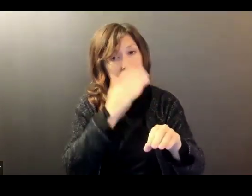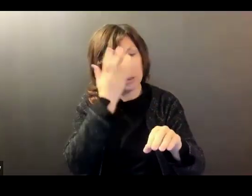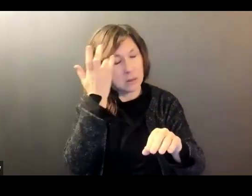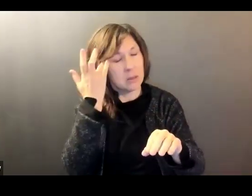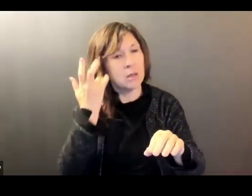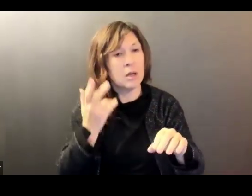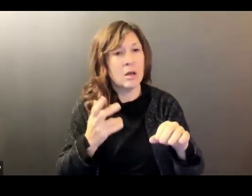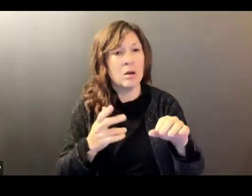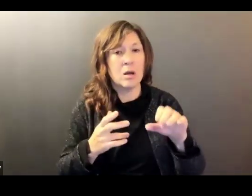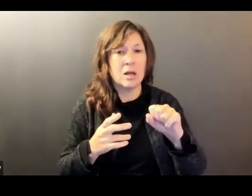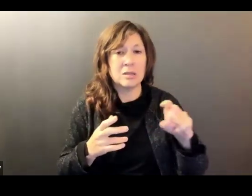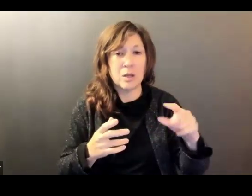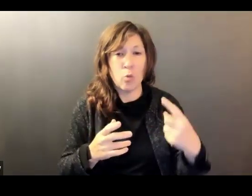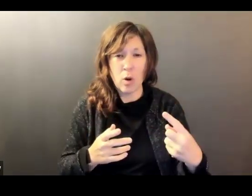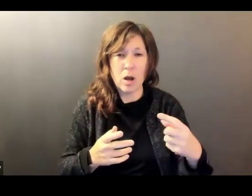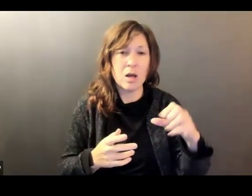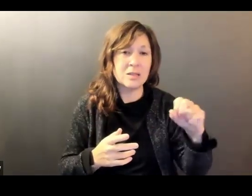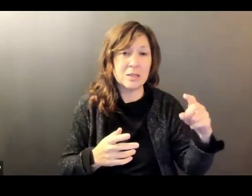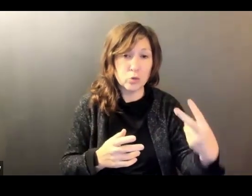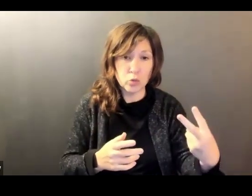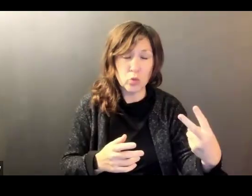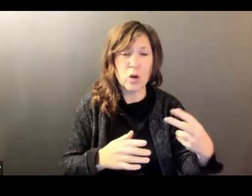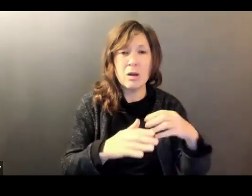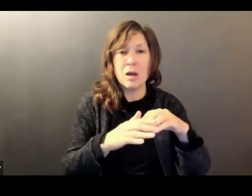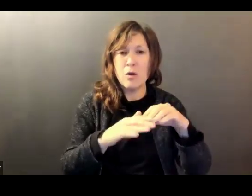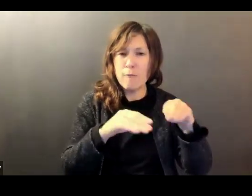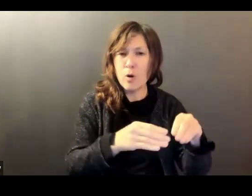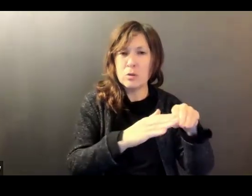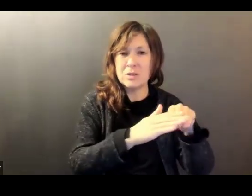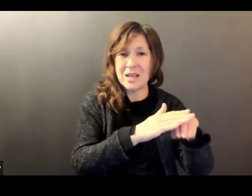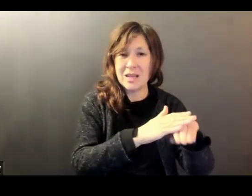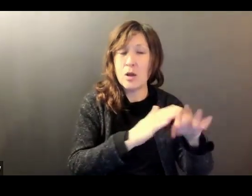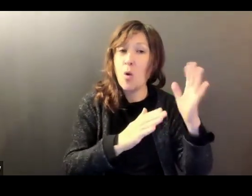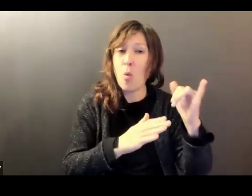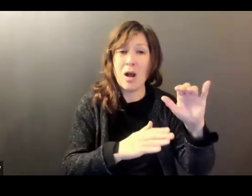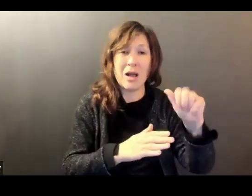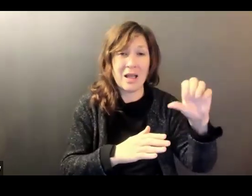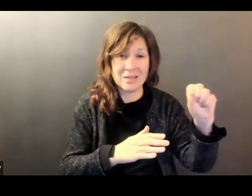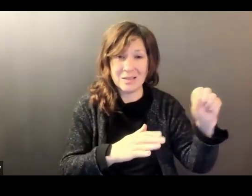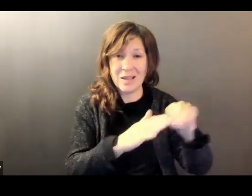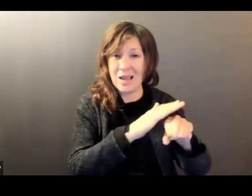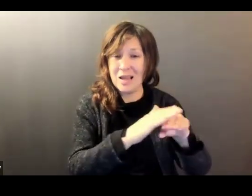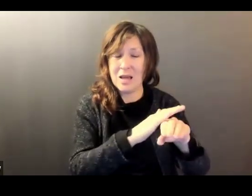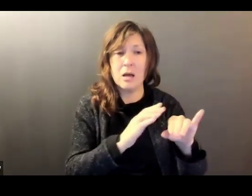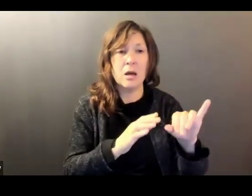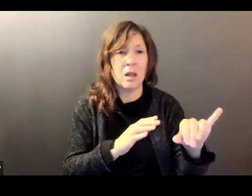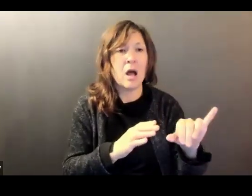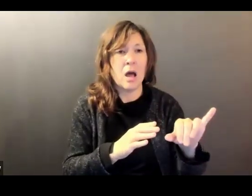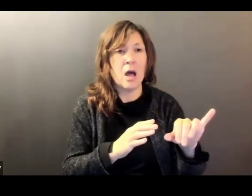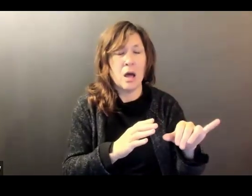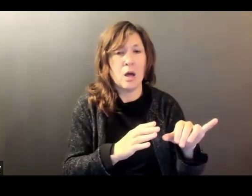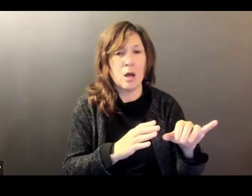1s and 2s mainly, because access is really the main indicator of